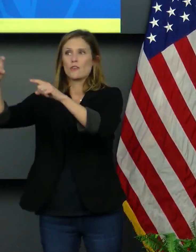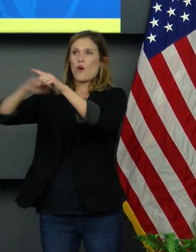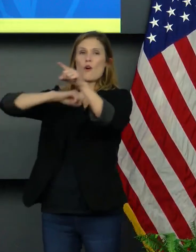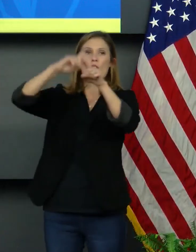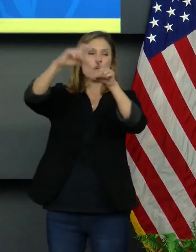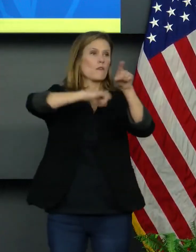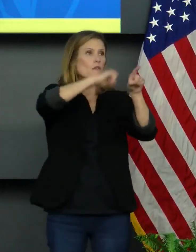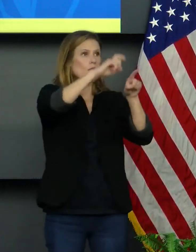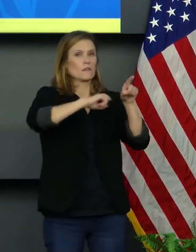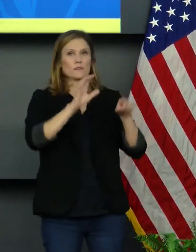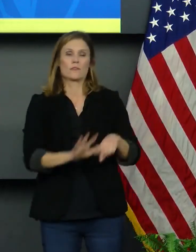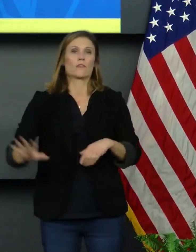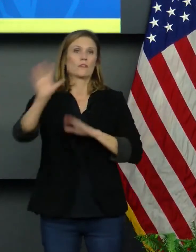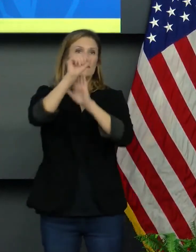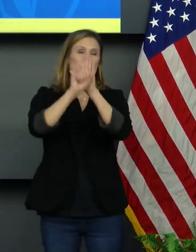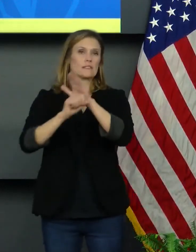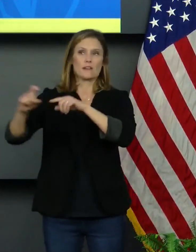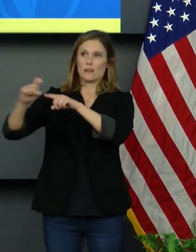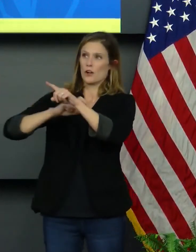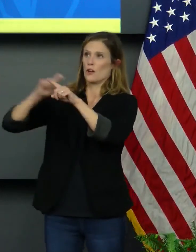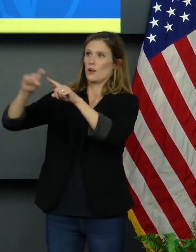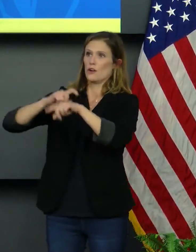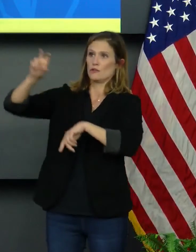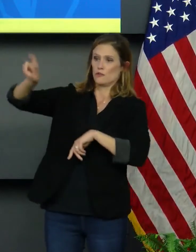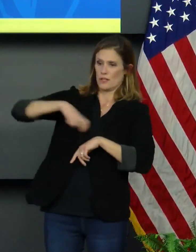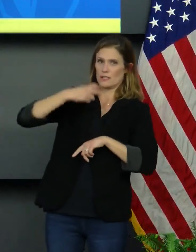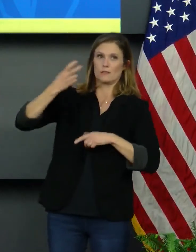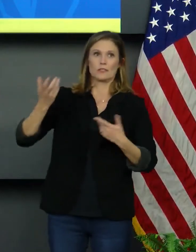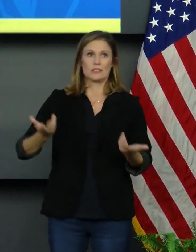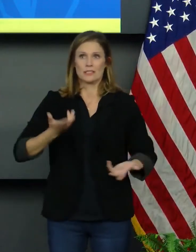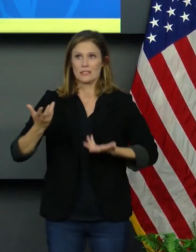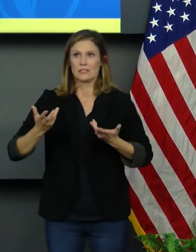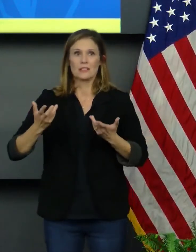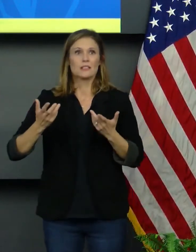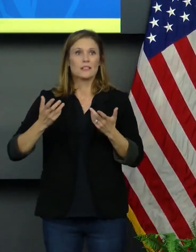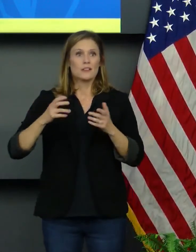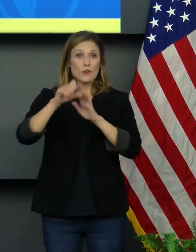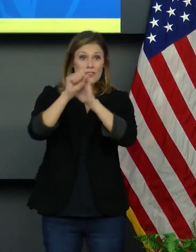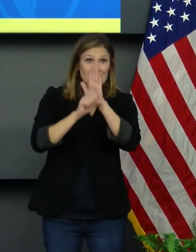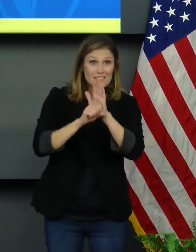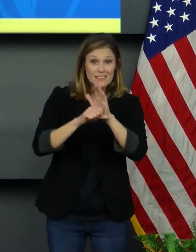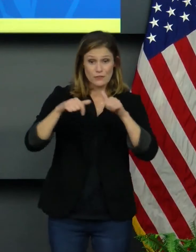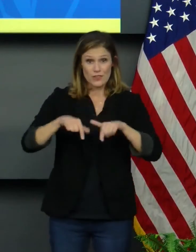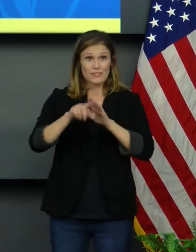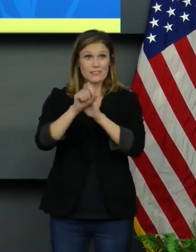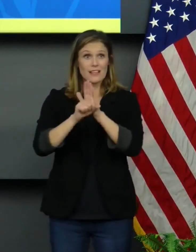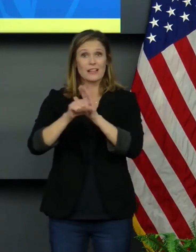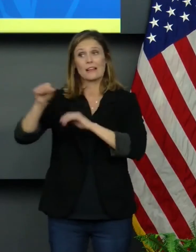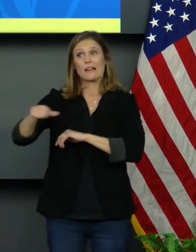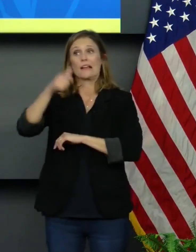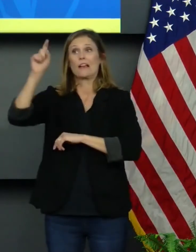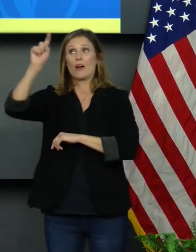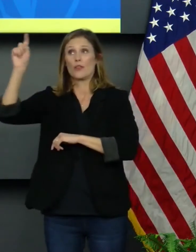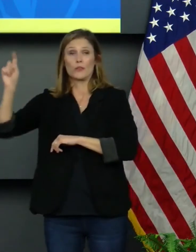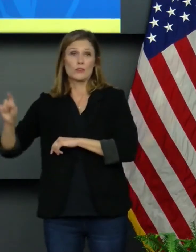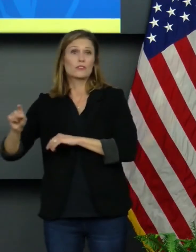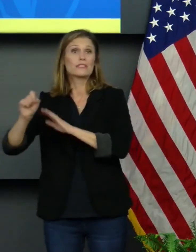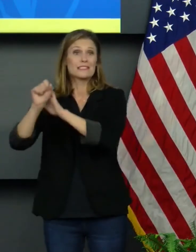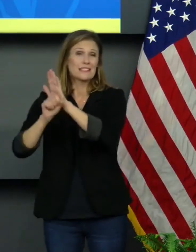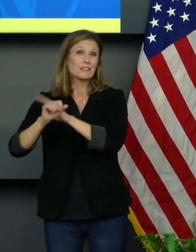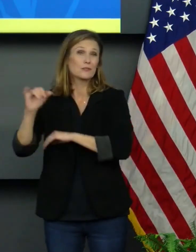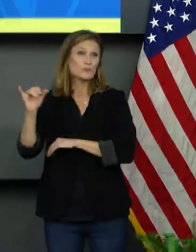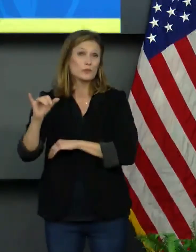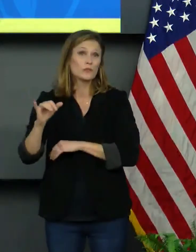coming from all around the state and all around the surrounding states as well. And unfortunately, we have to say